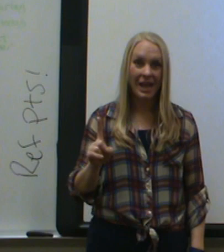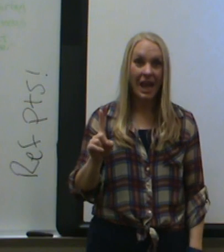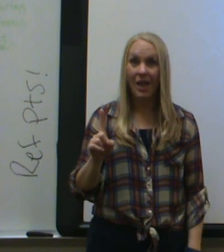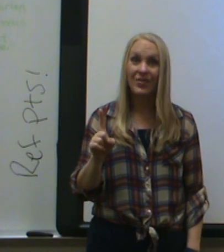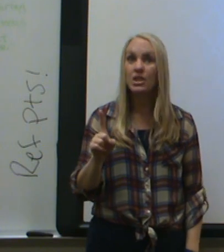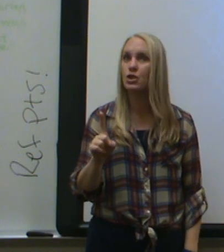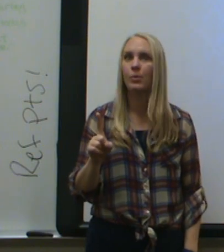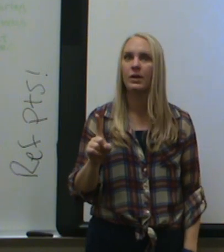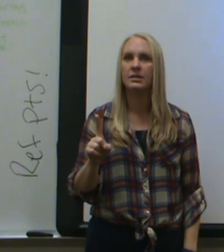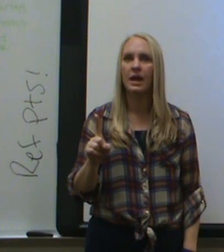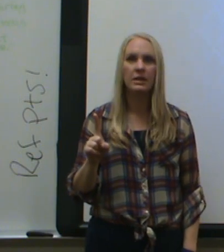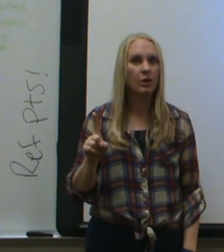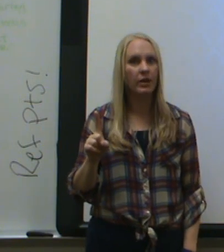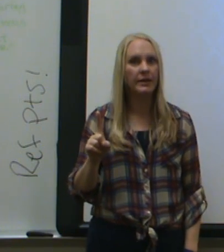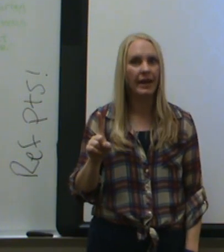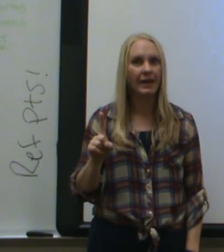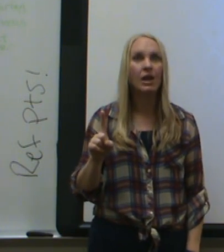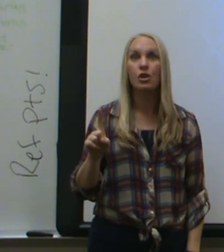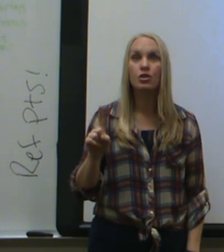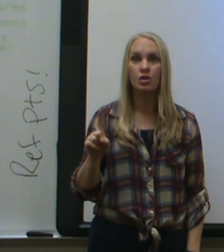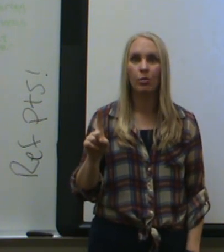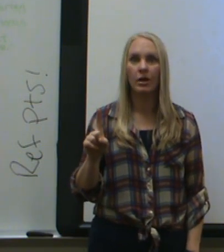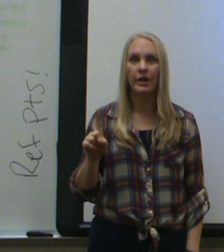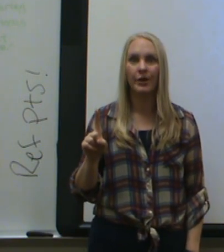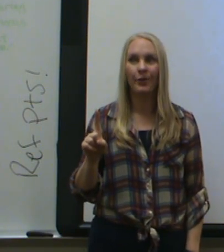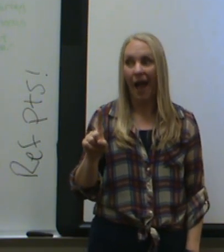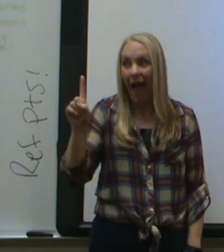Okay? If he's super excited to go on a date, so are you.